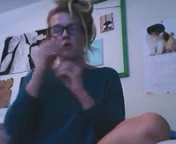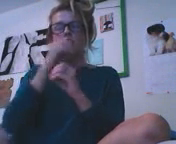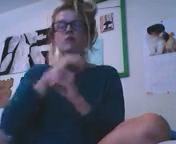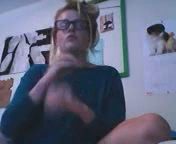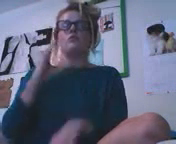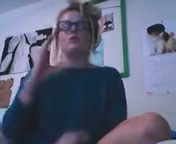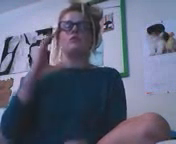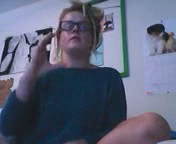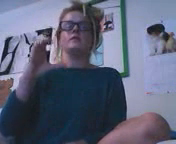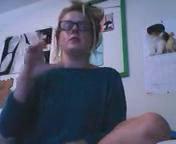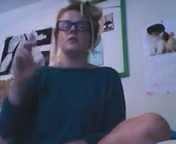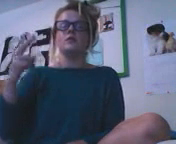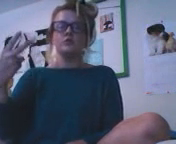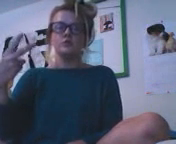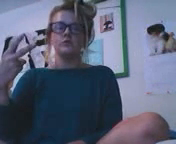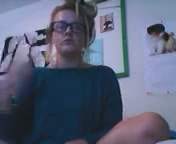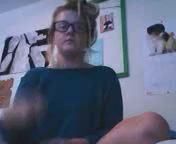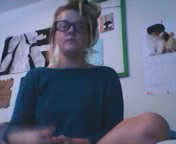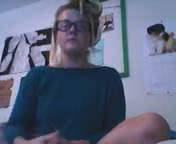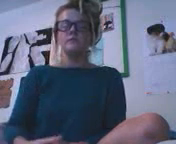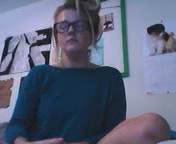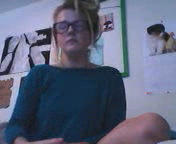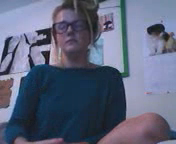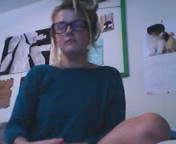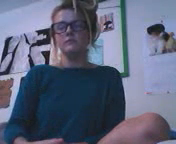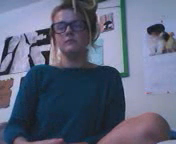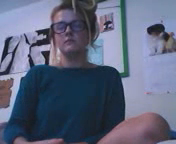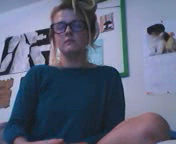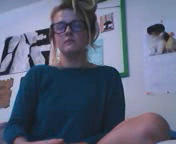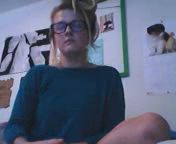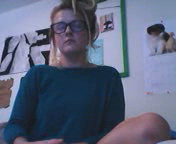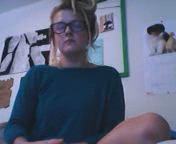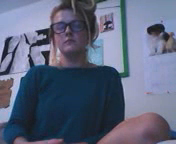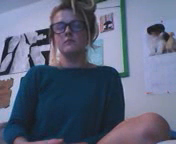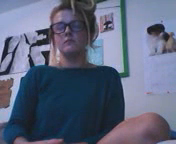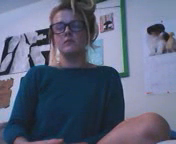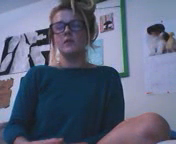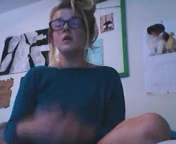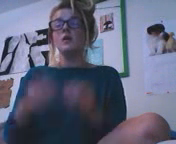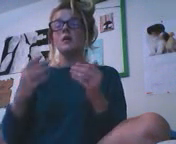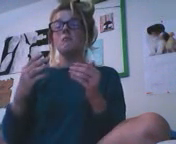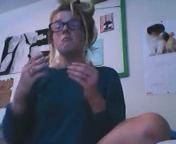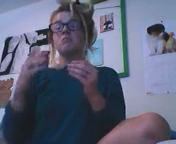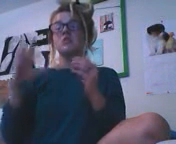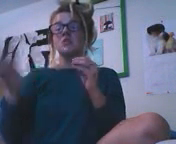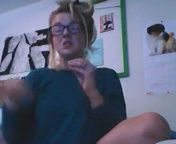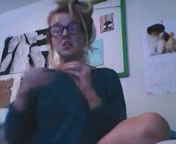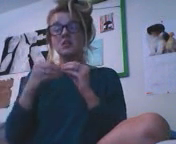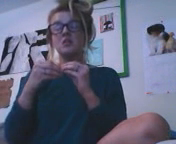have 4 molecules of Cl2, that gives me a total of 8 chlorine atoms, which I found just by multiplying 4 times